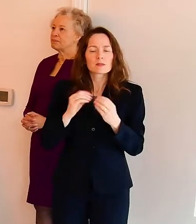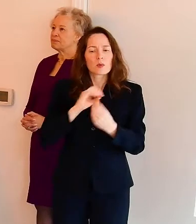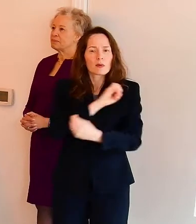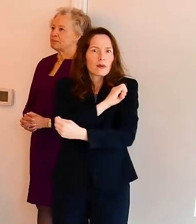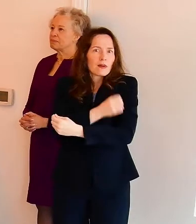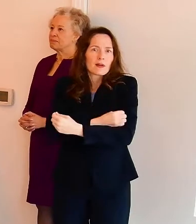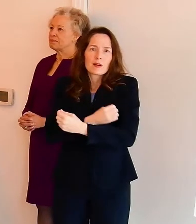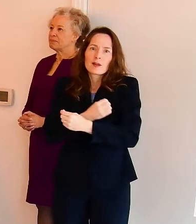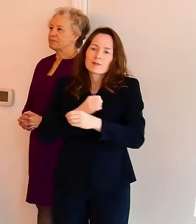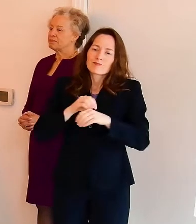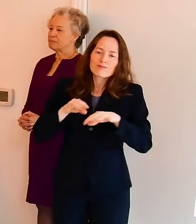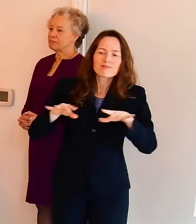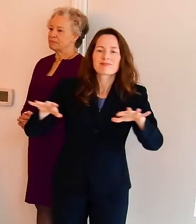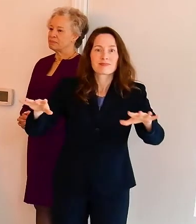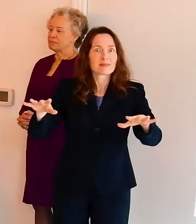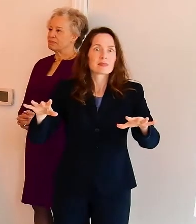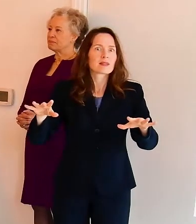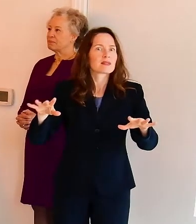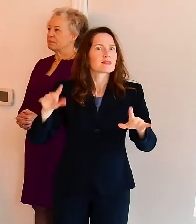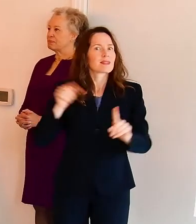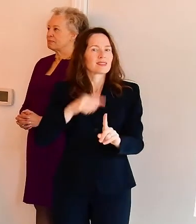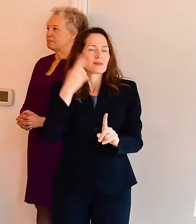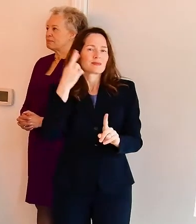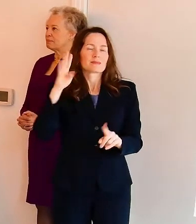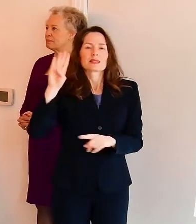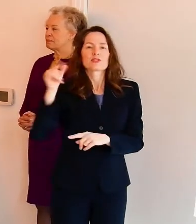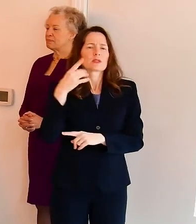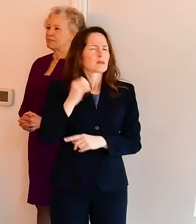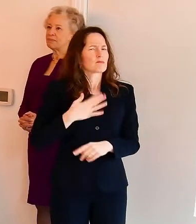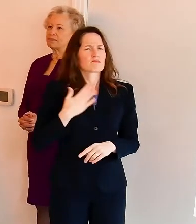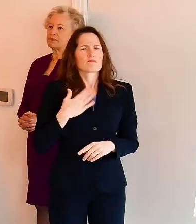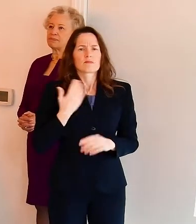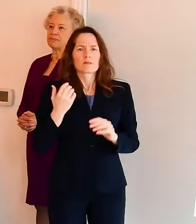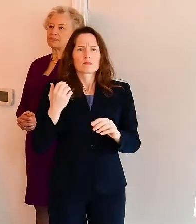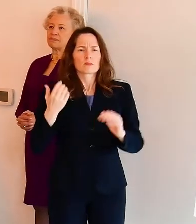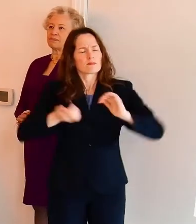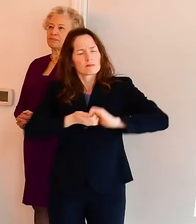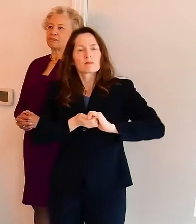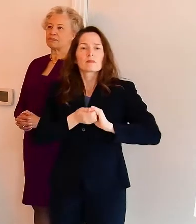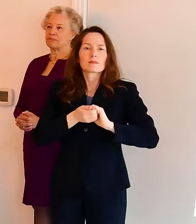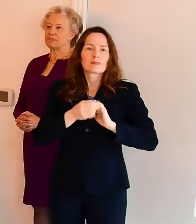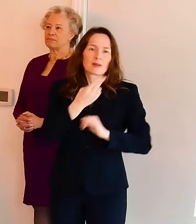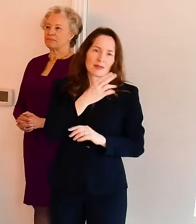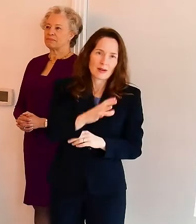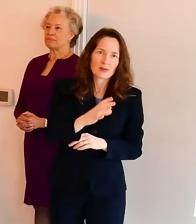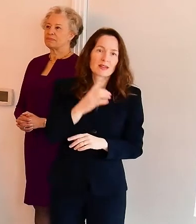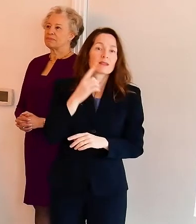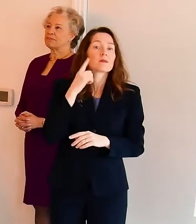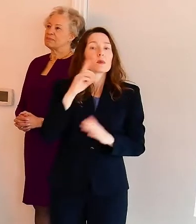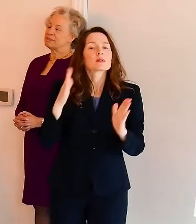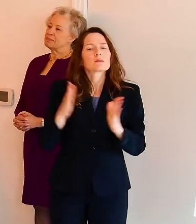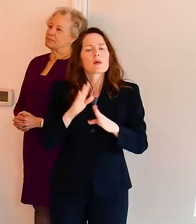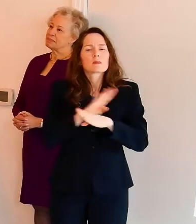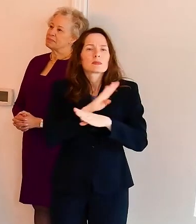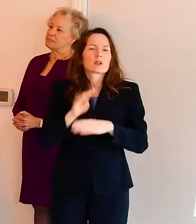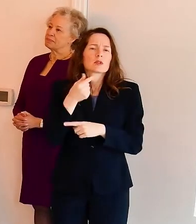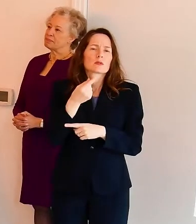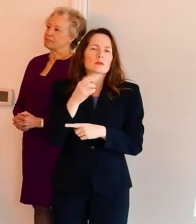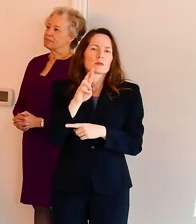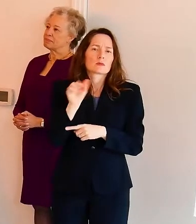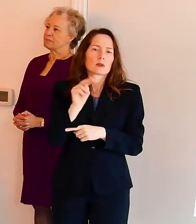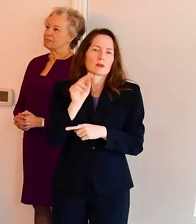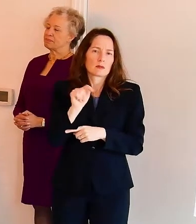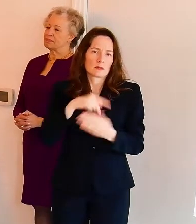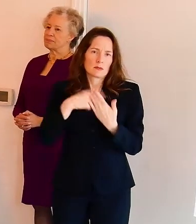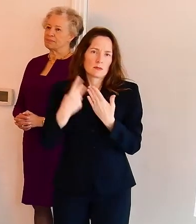proud to work with Howard County to provide these grants as part of our Energizing Small Business Grants program. We started this program